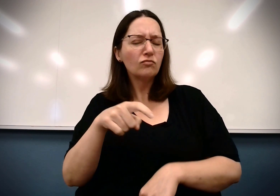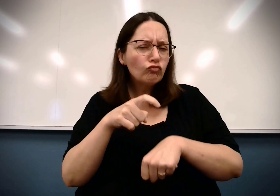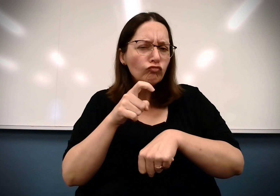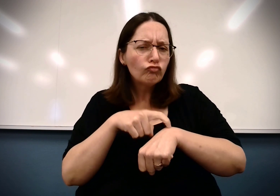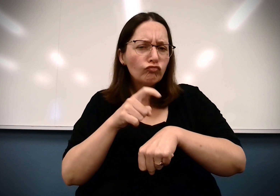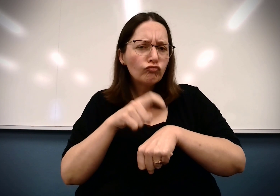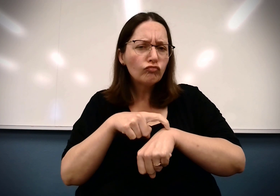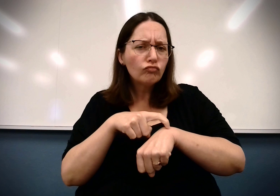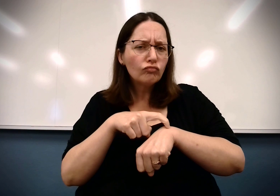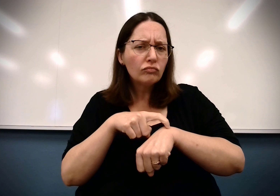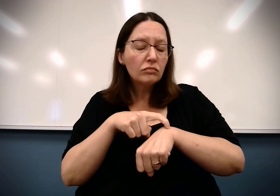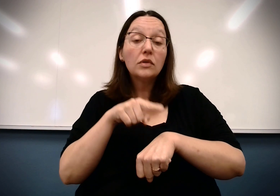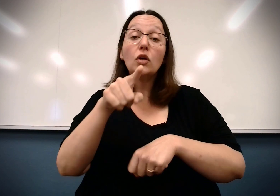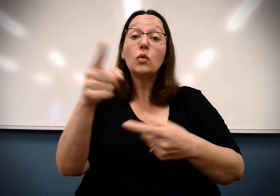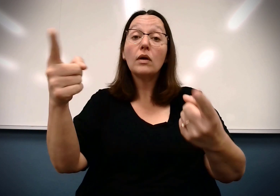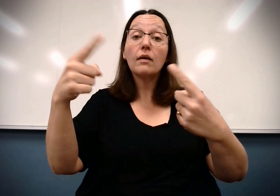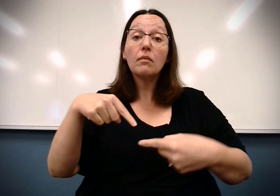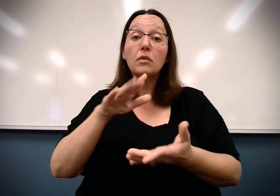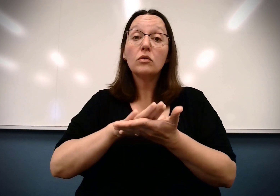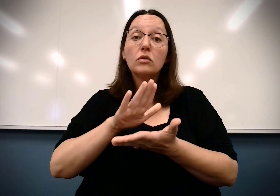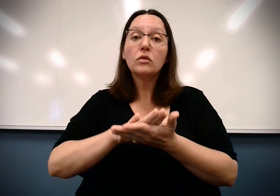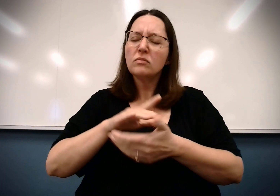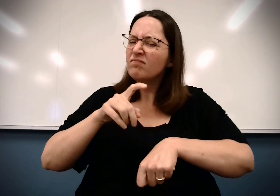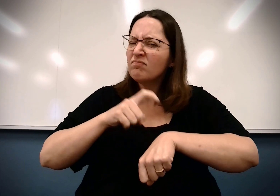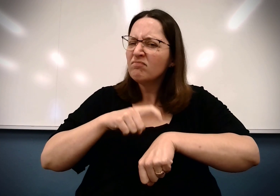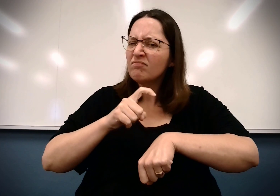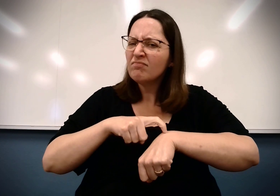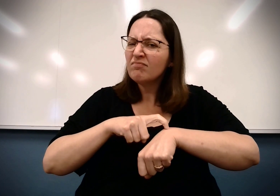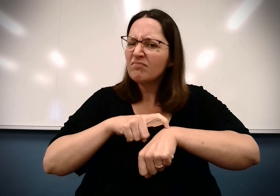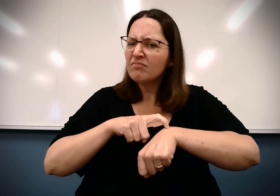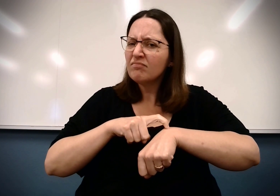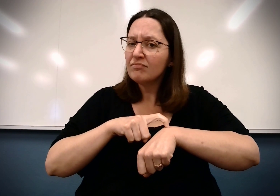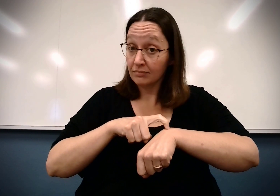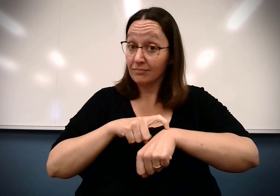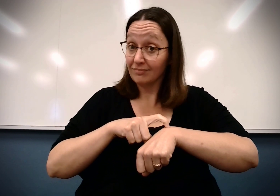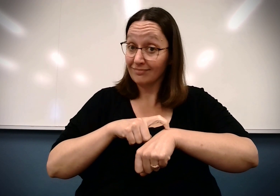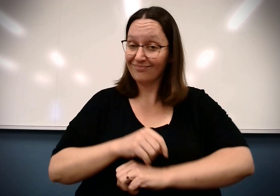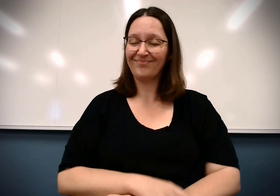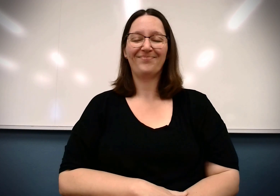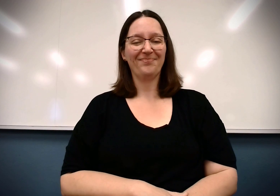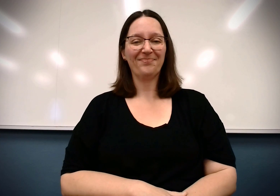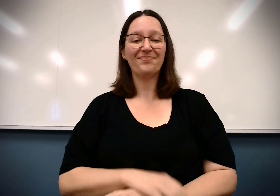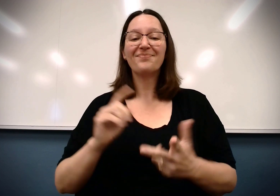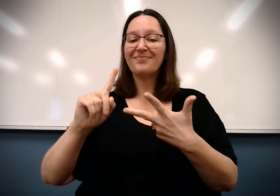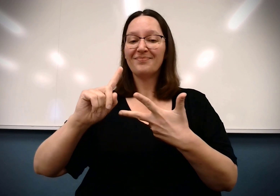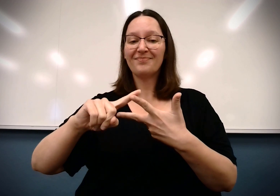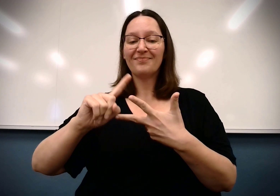If I'm asking the time, I'm going to use that information seeking facial expression. You come to school, what time? Right?